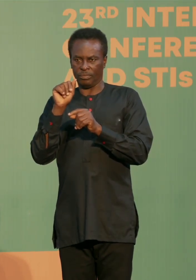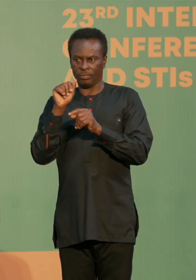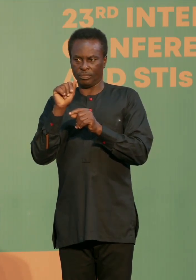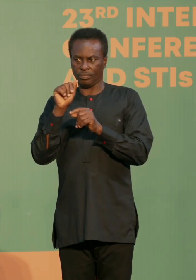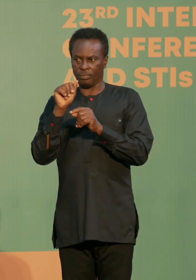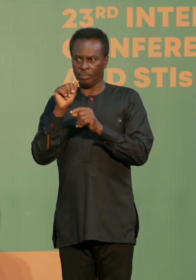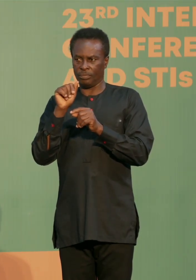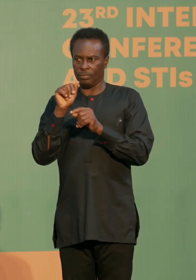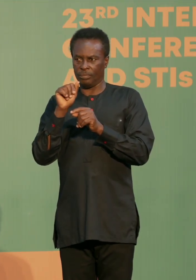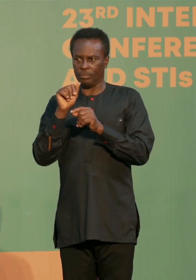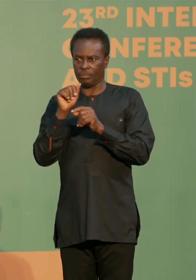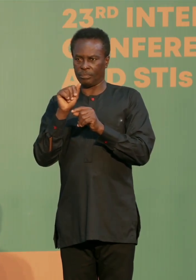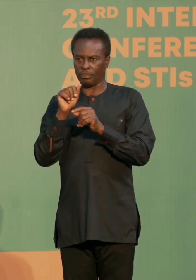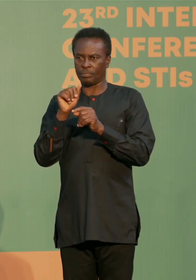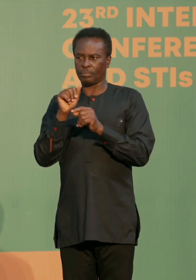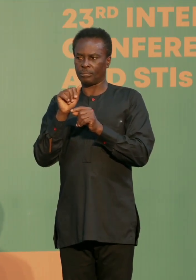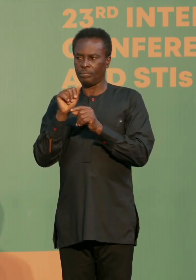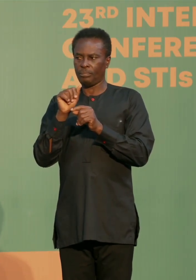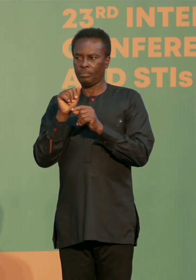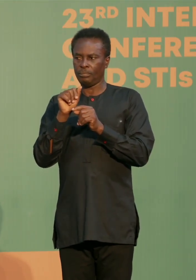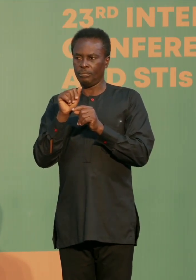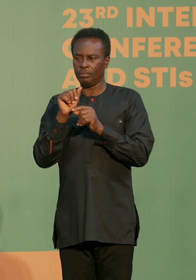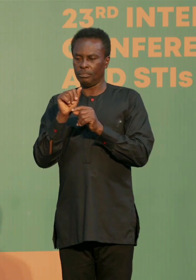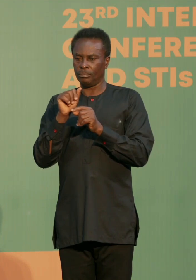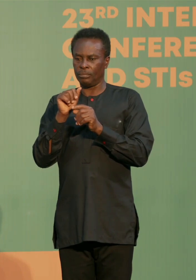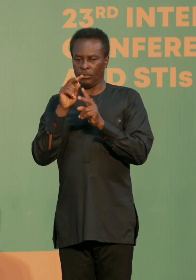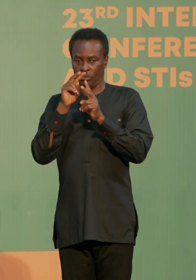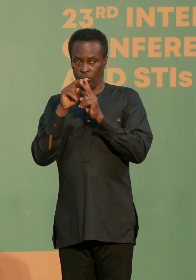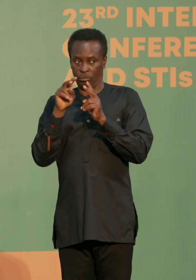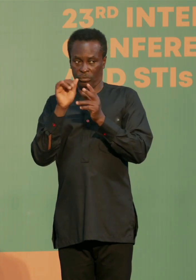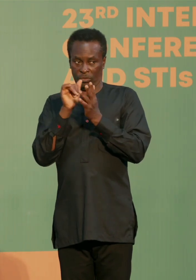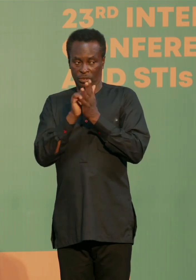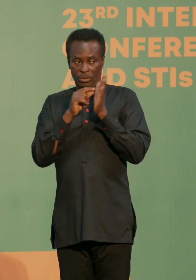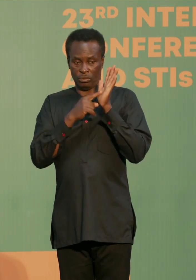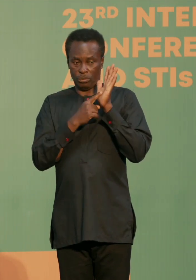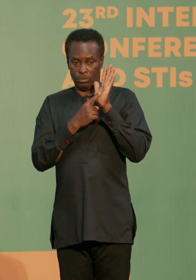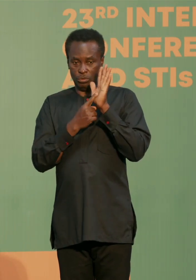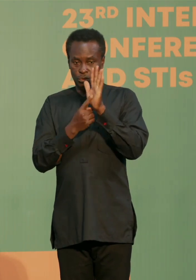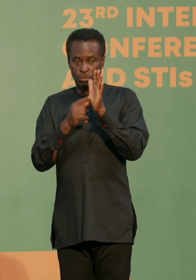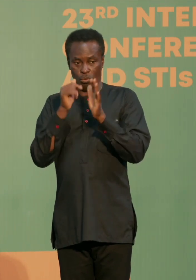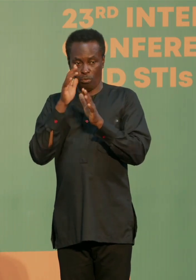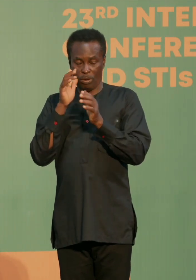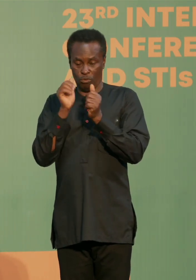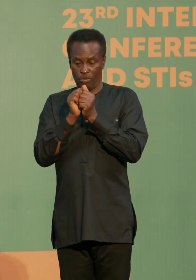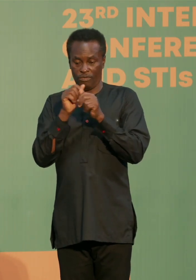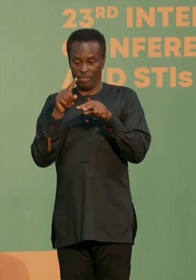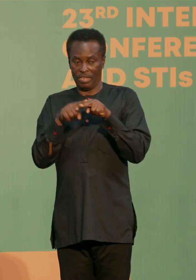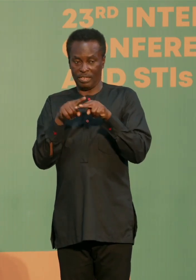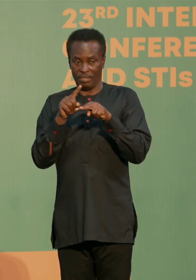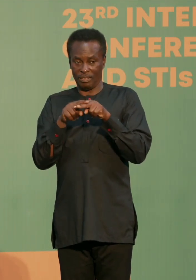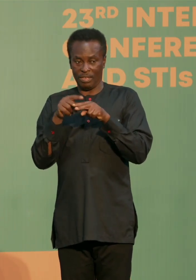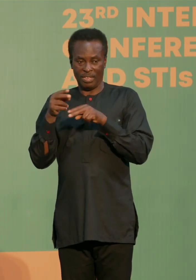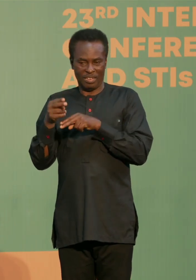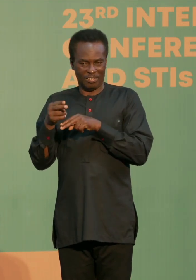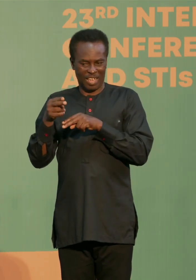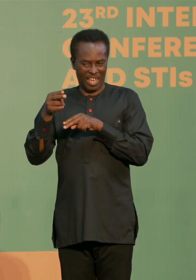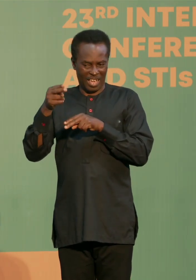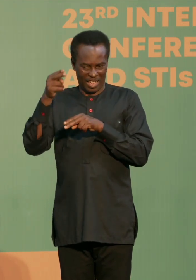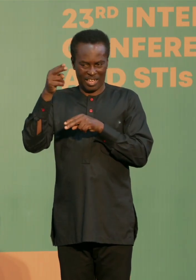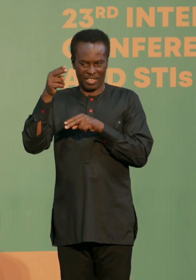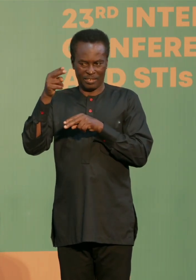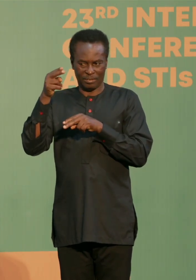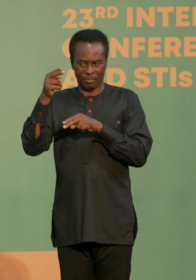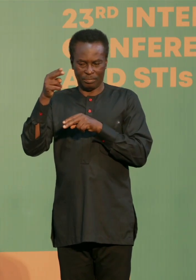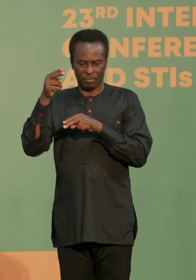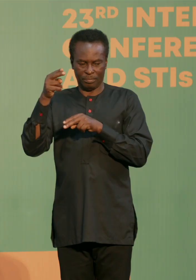It basically stands for precancer. And that treatment among women living with HIV has very high failure rates, and it